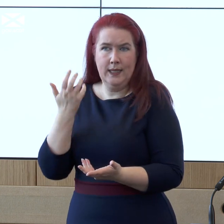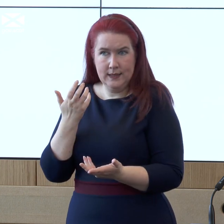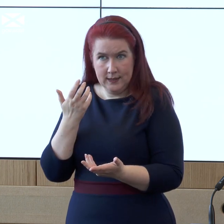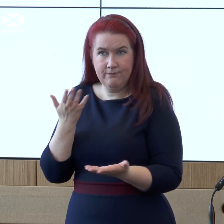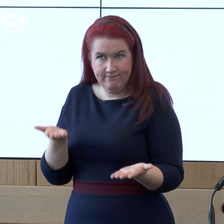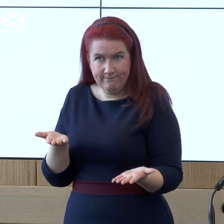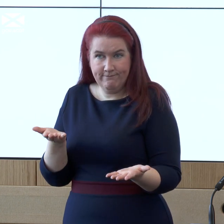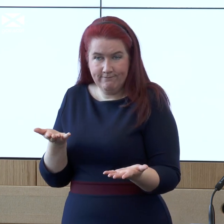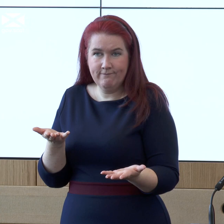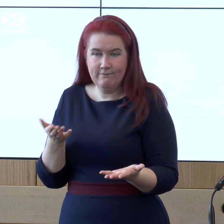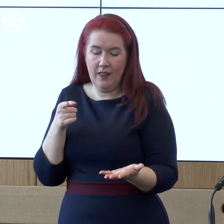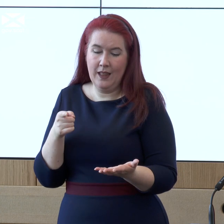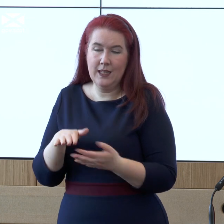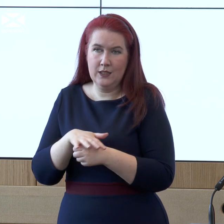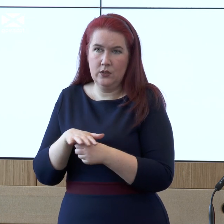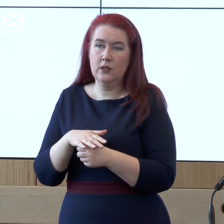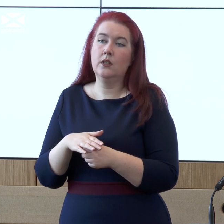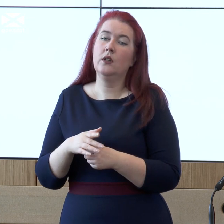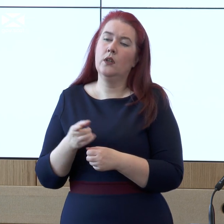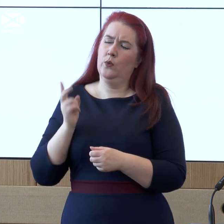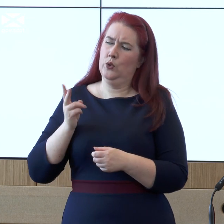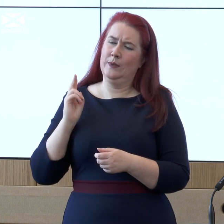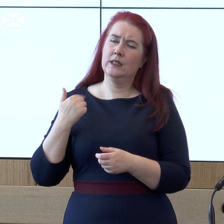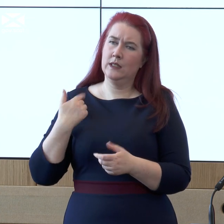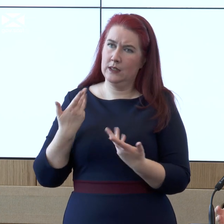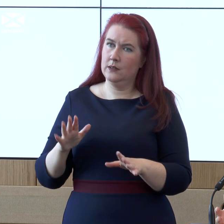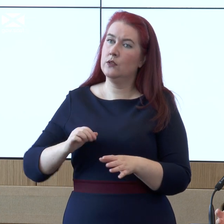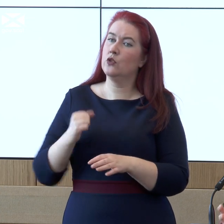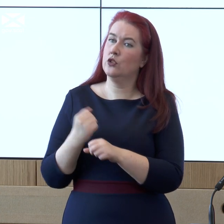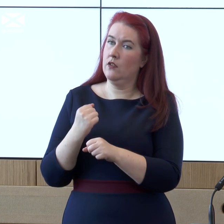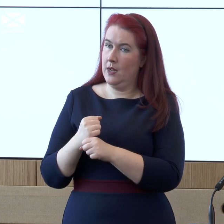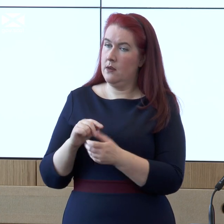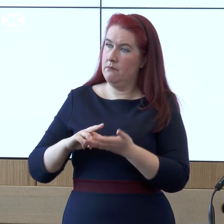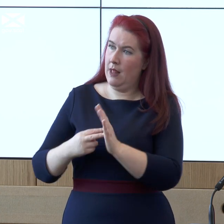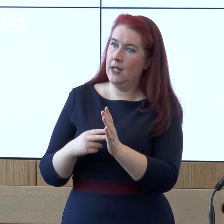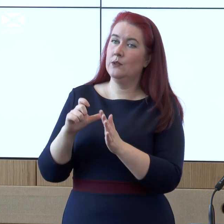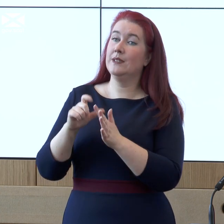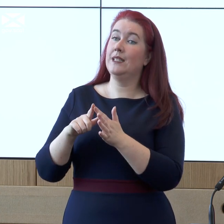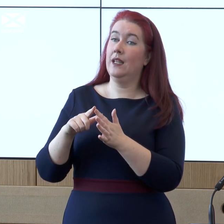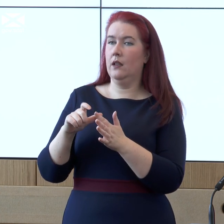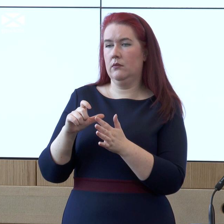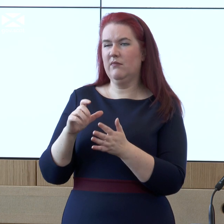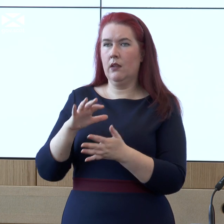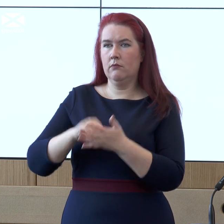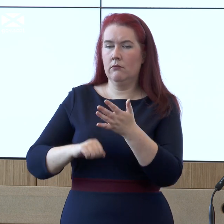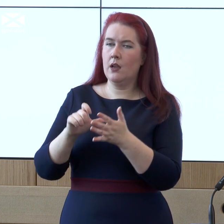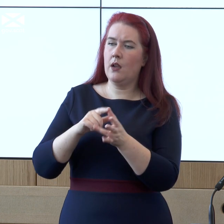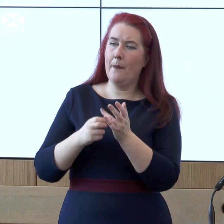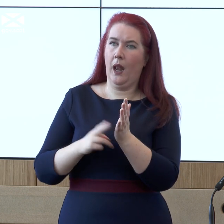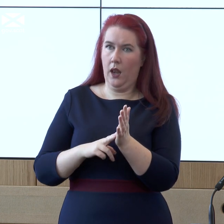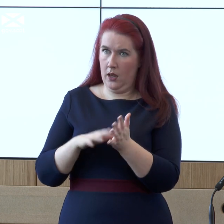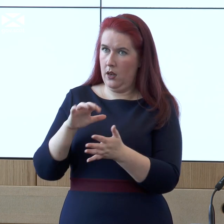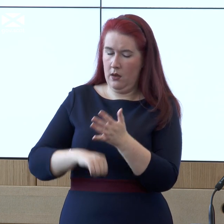We just recently, in the last couple of weeks, set out a plan to decarbonise the heating of homes and other